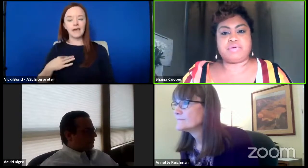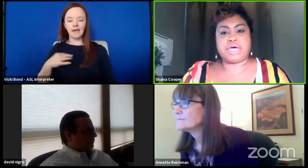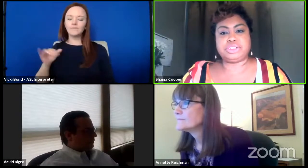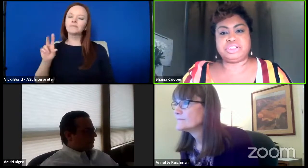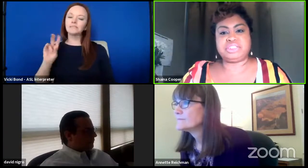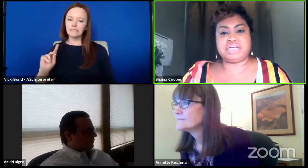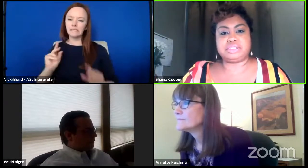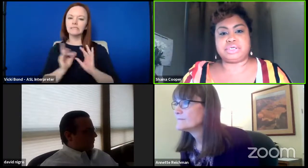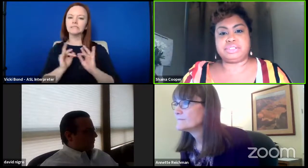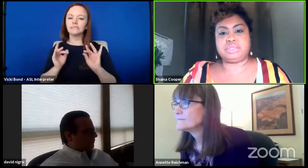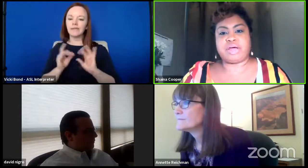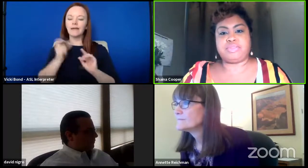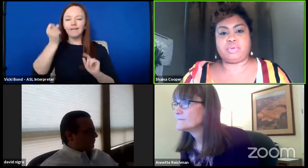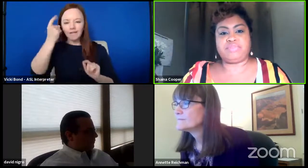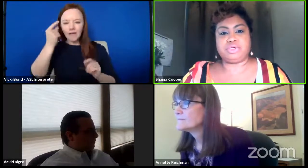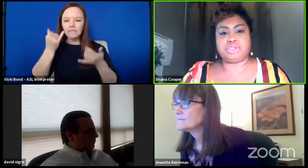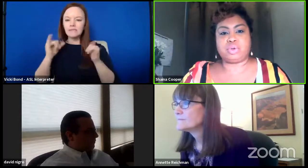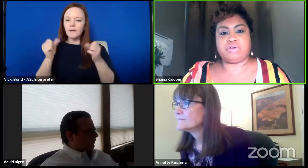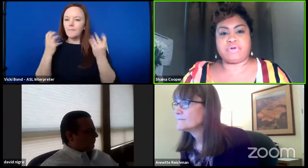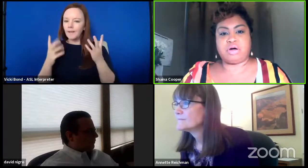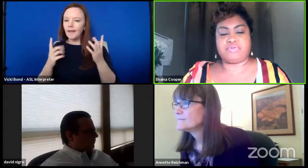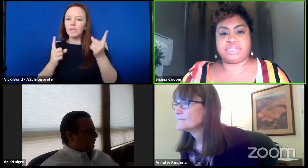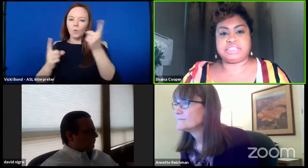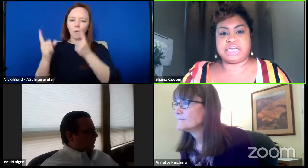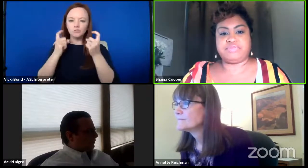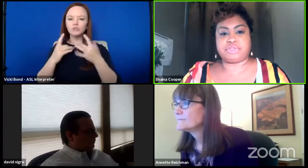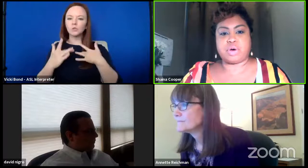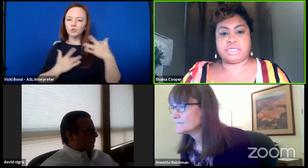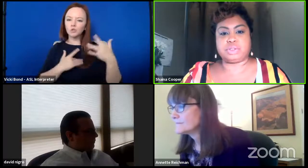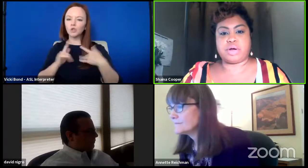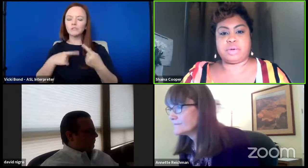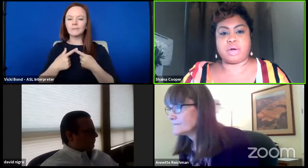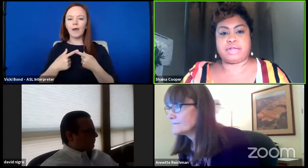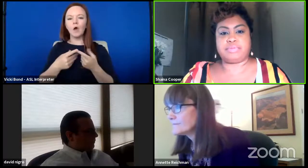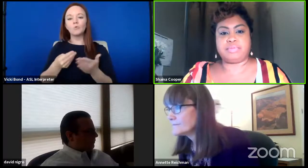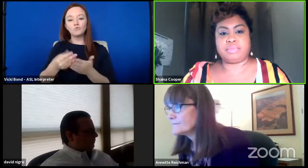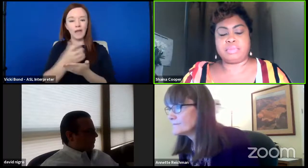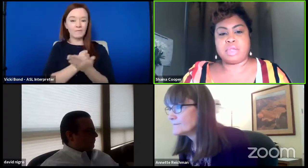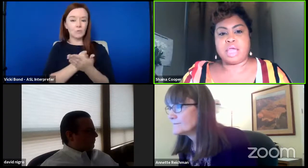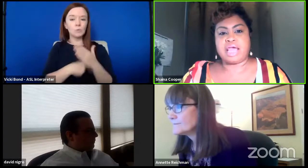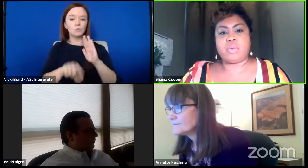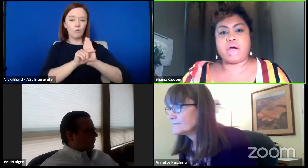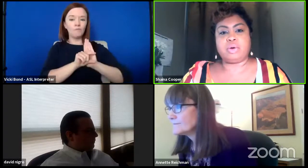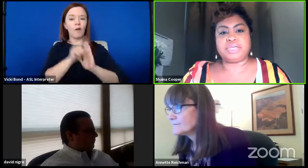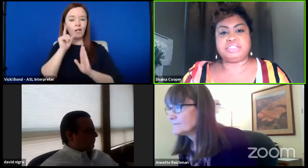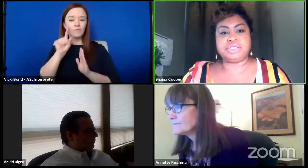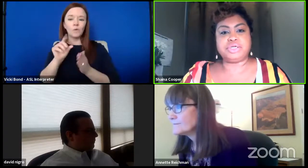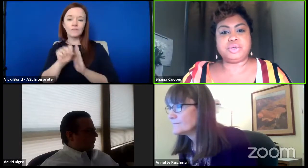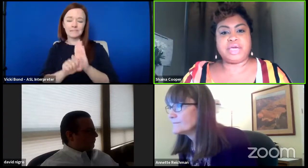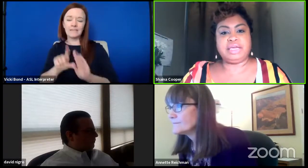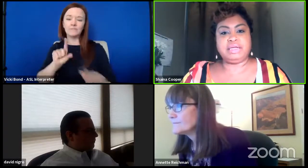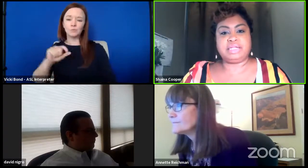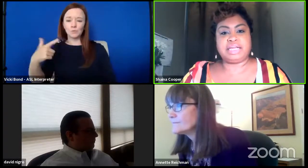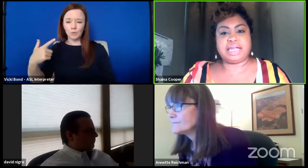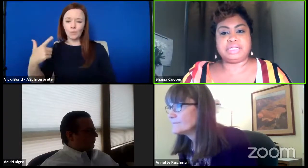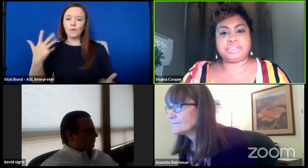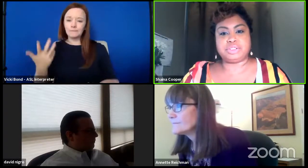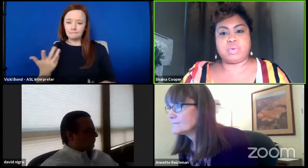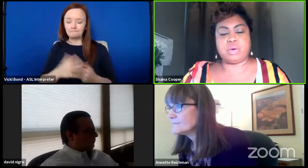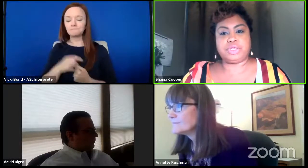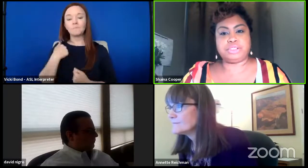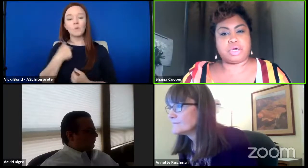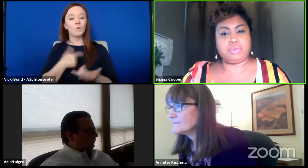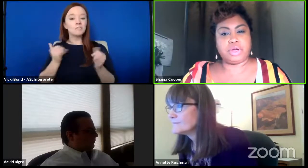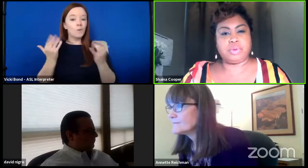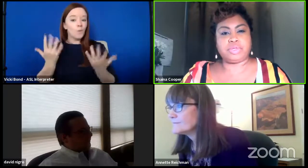still a lot of questions and concerns about the revenue shortfall for the state for 2021. And while we continue to wait and get